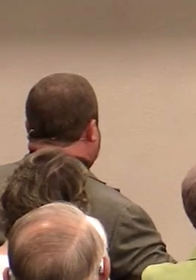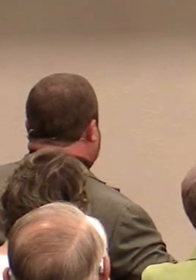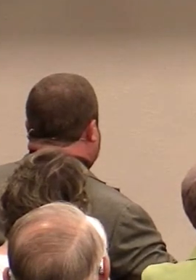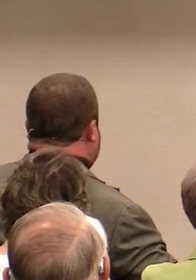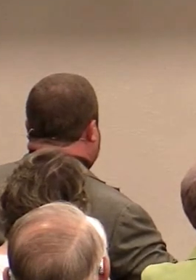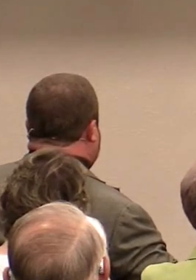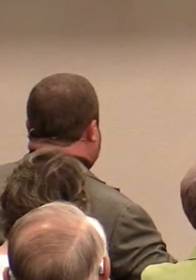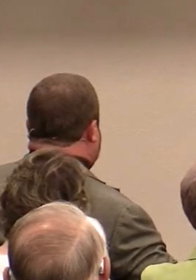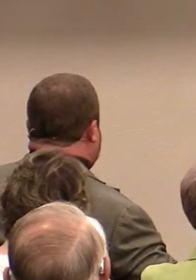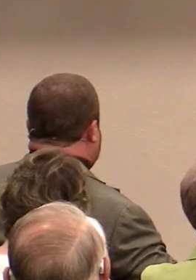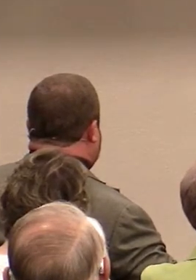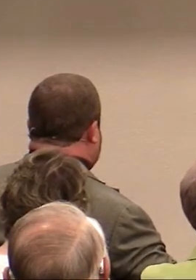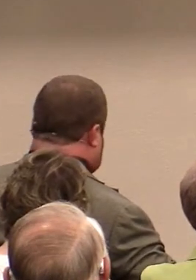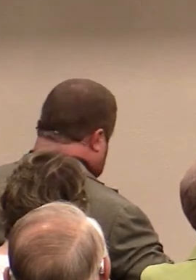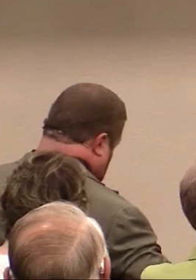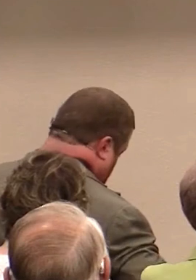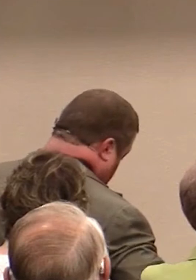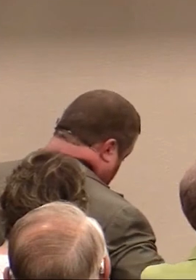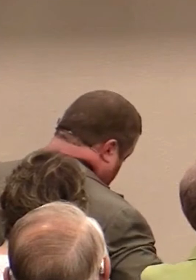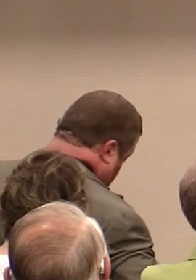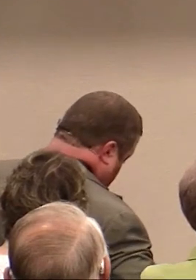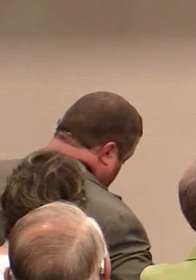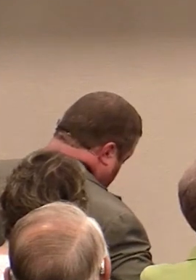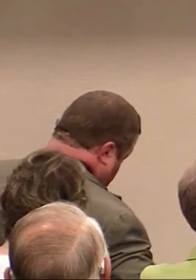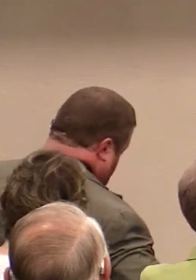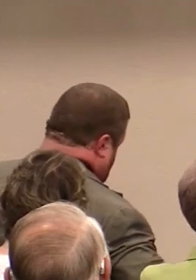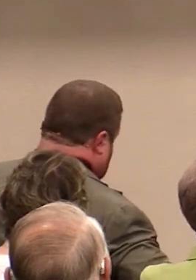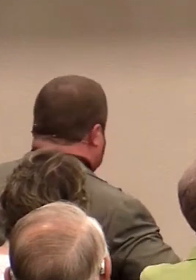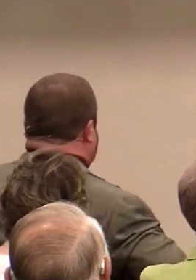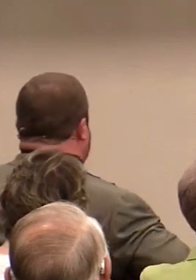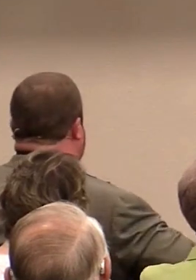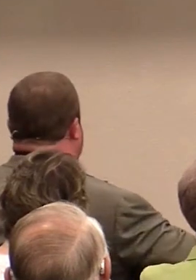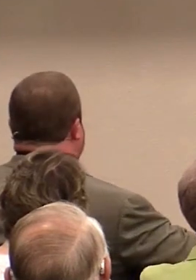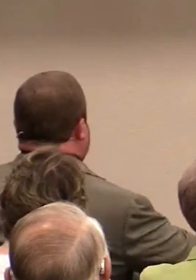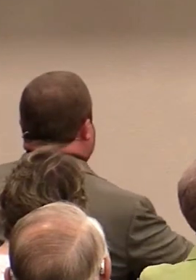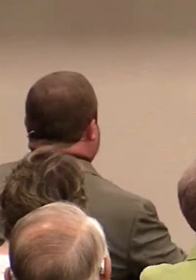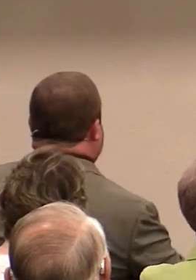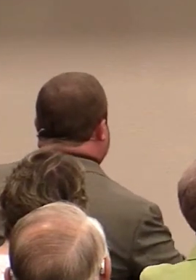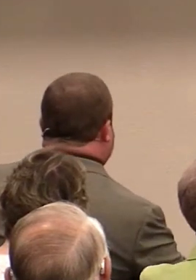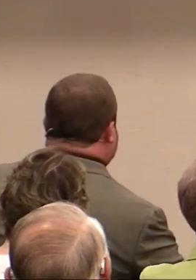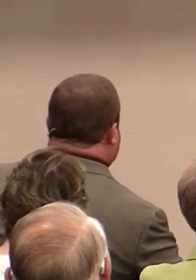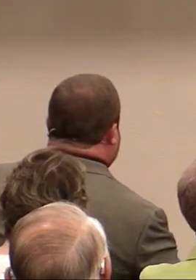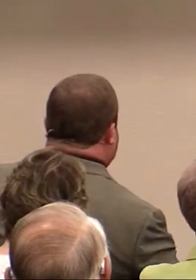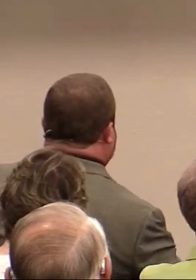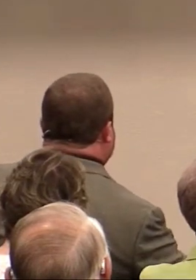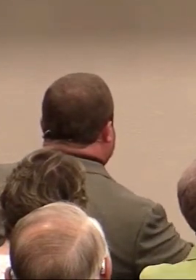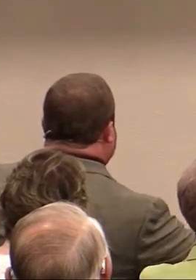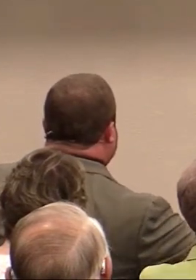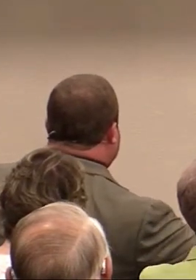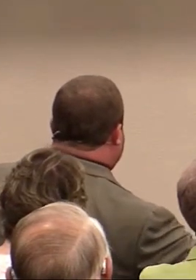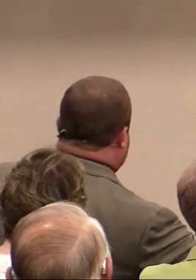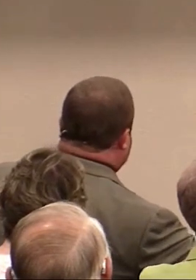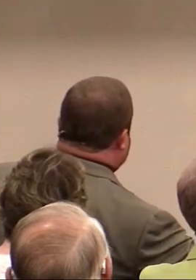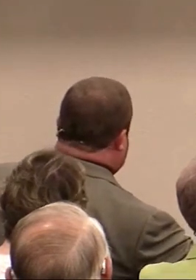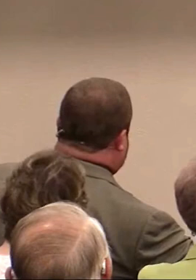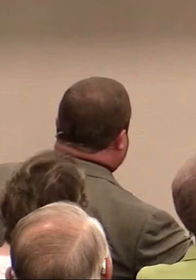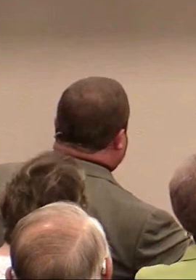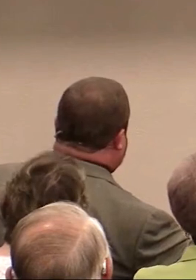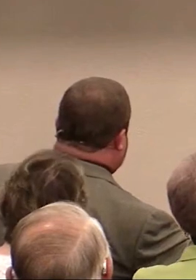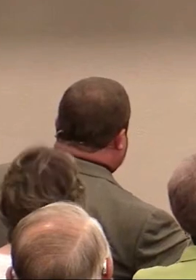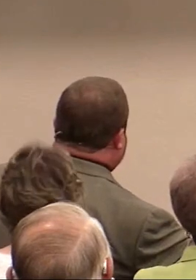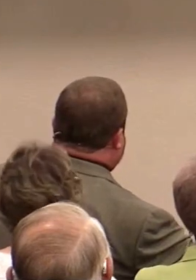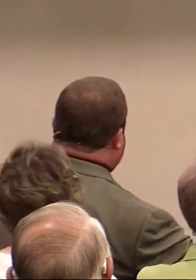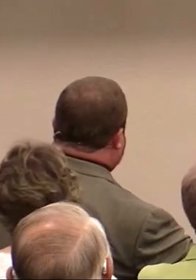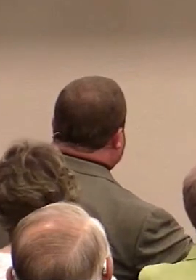missions program. Chris, in case you may not have known, is a Cowboys fan and